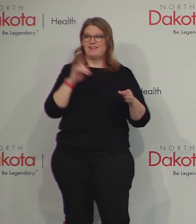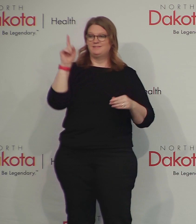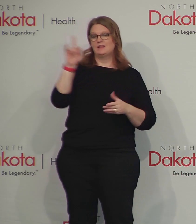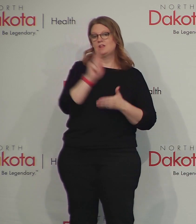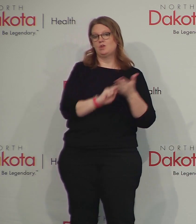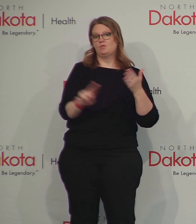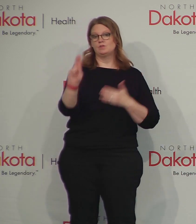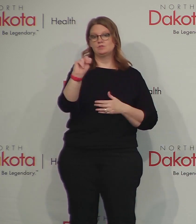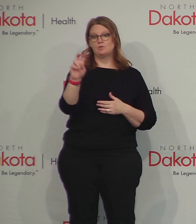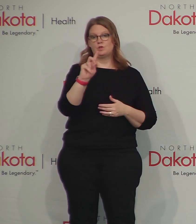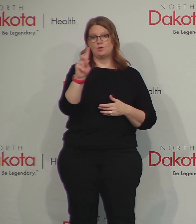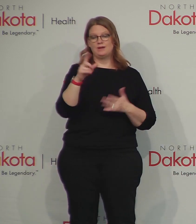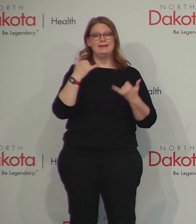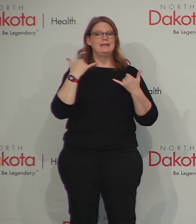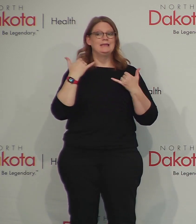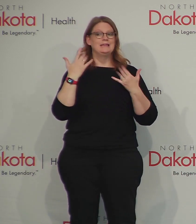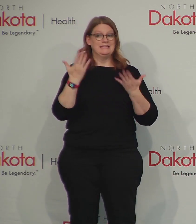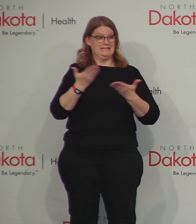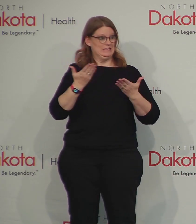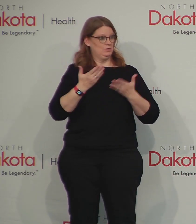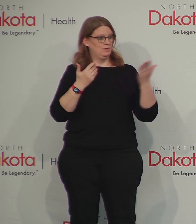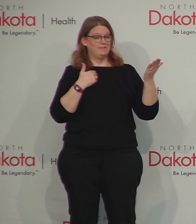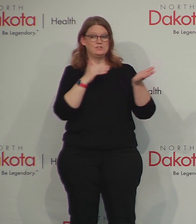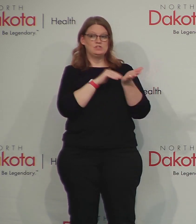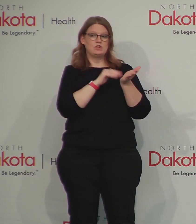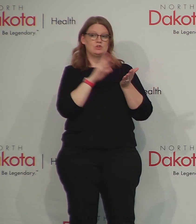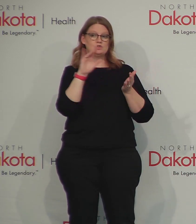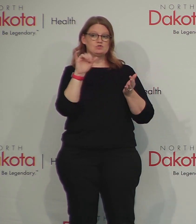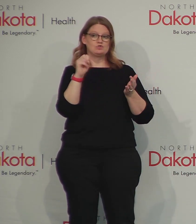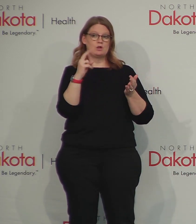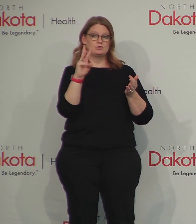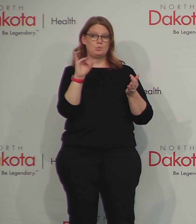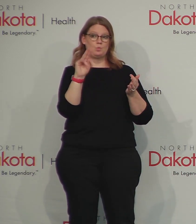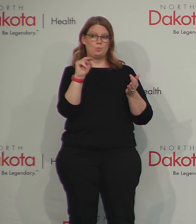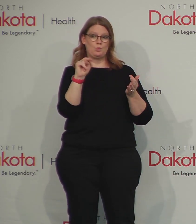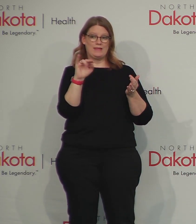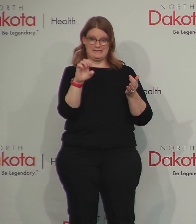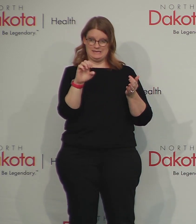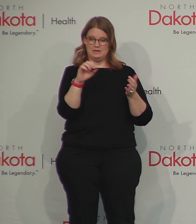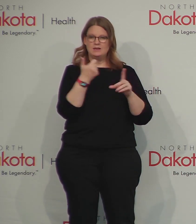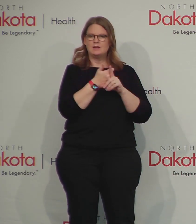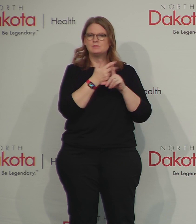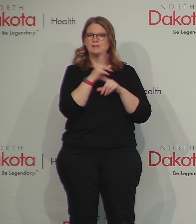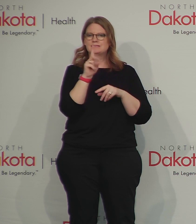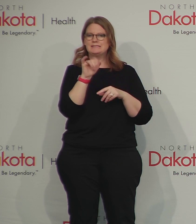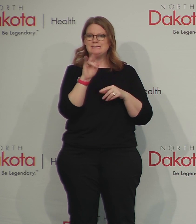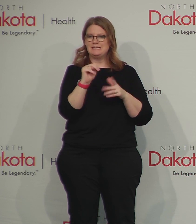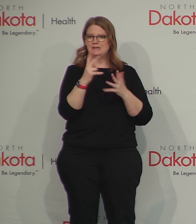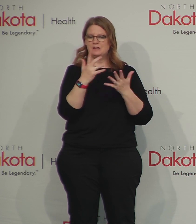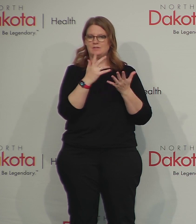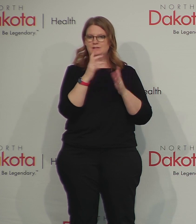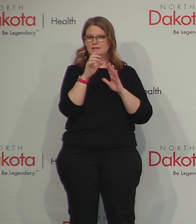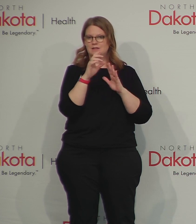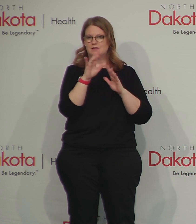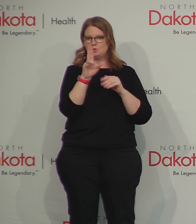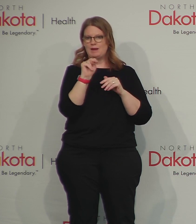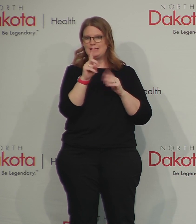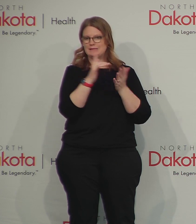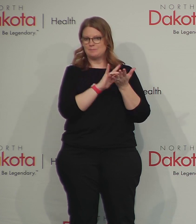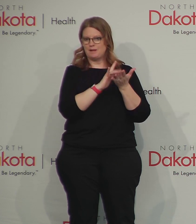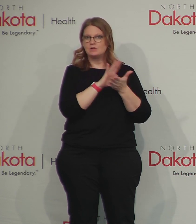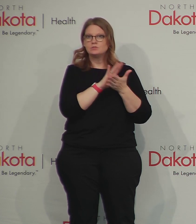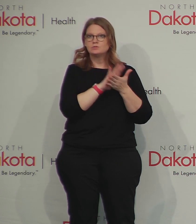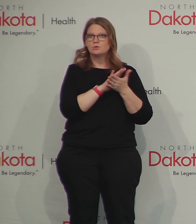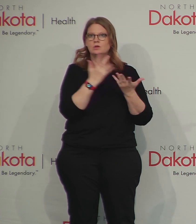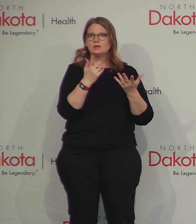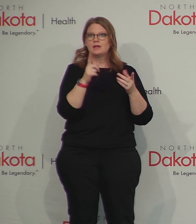here electronically, we're going to tie into Dr. Josh Wynne, who's the Dean of the UND Medical School and Health Sciences and our state's Chief Health